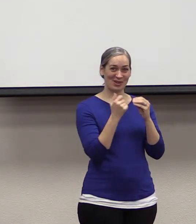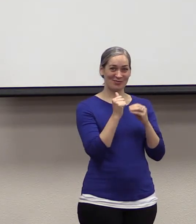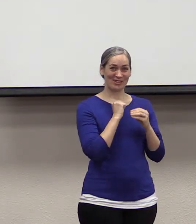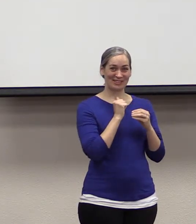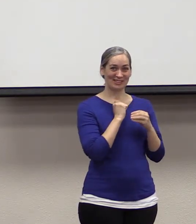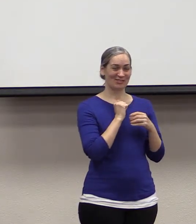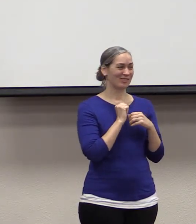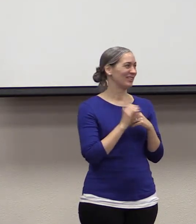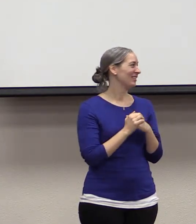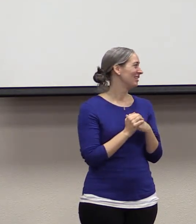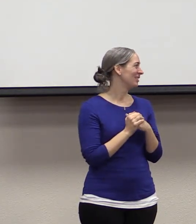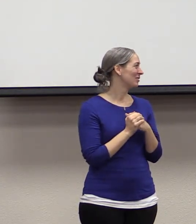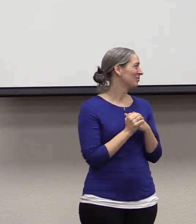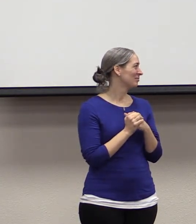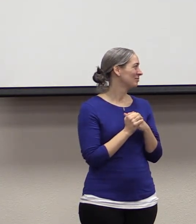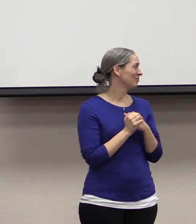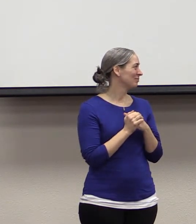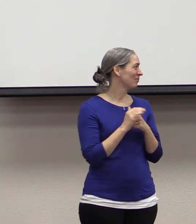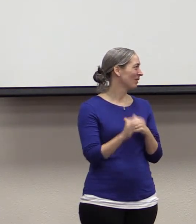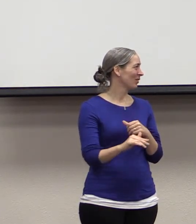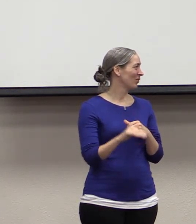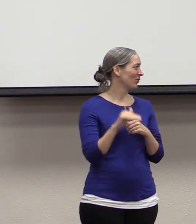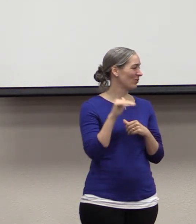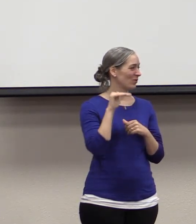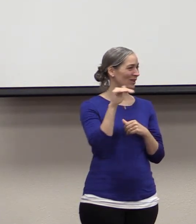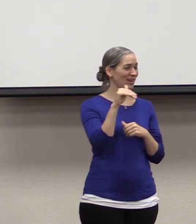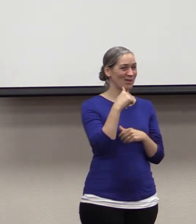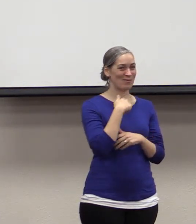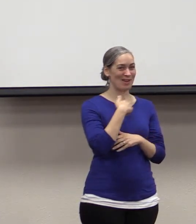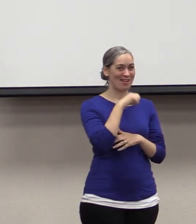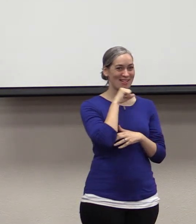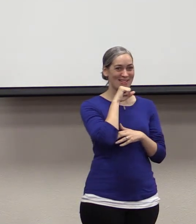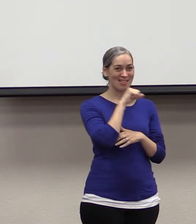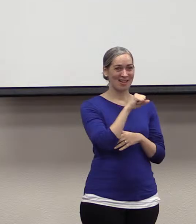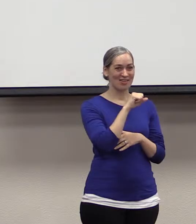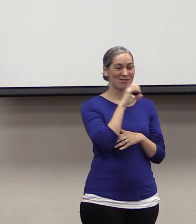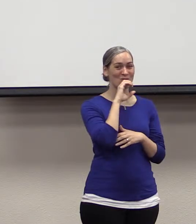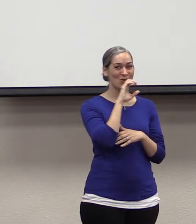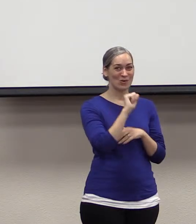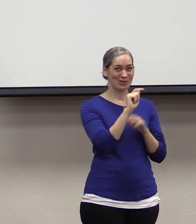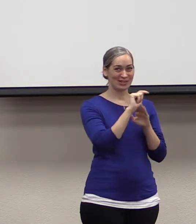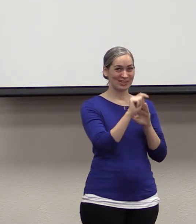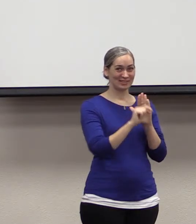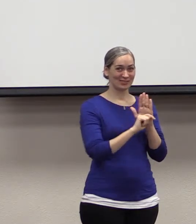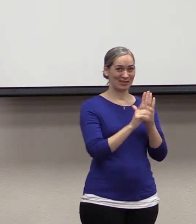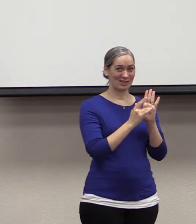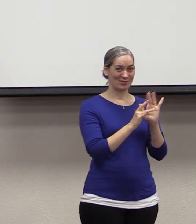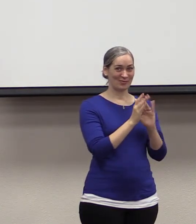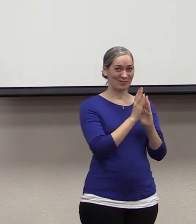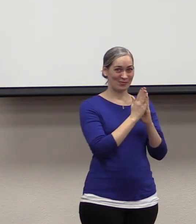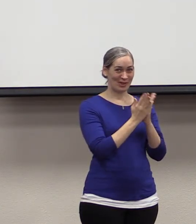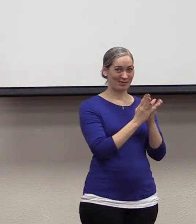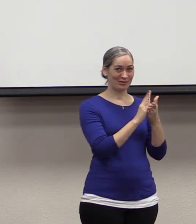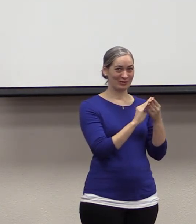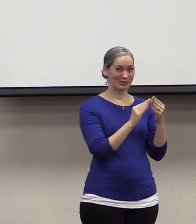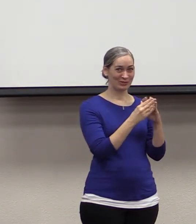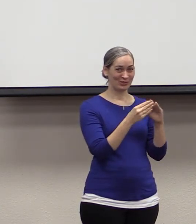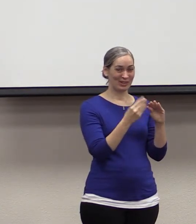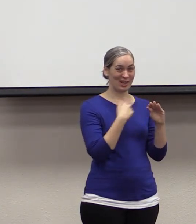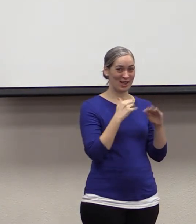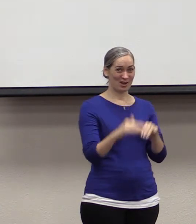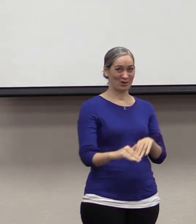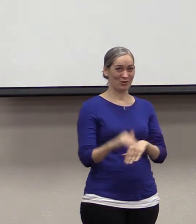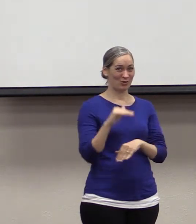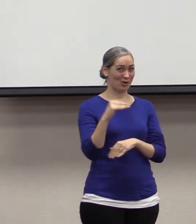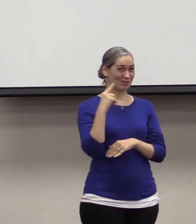myself. Growing up, I loved Old Testament Bible stories, don't you? I grew up